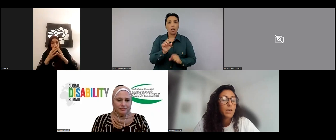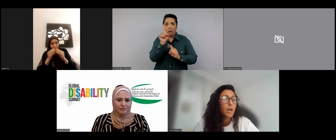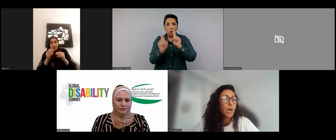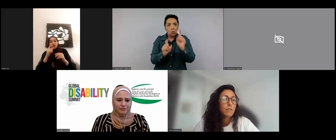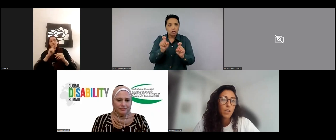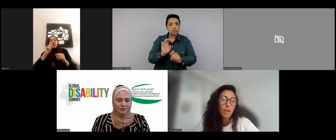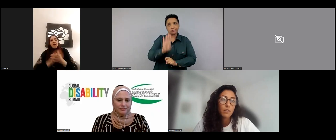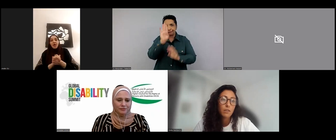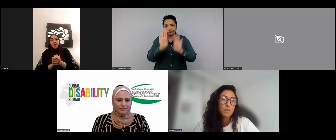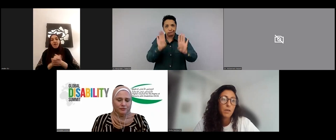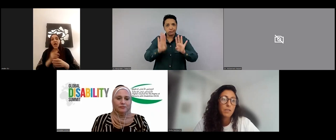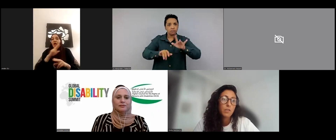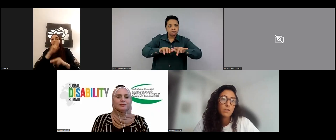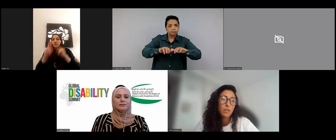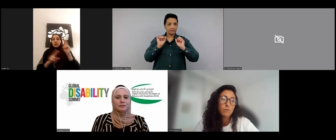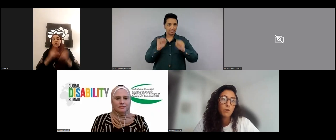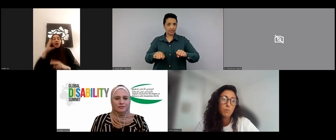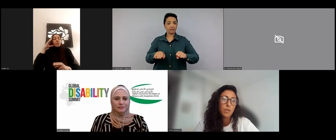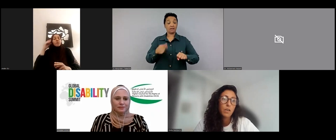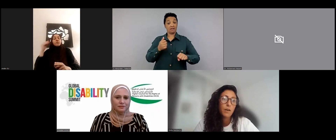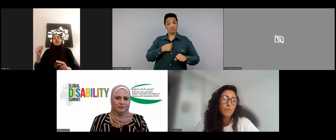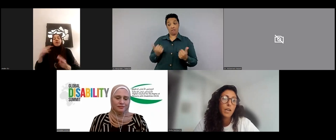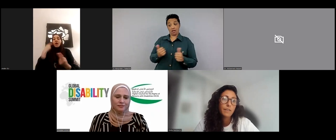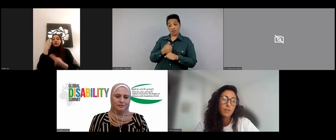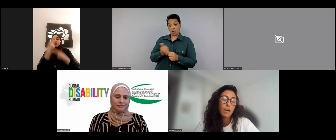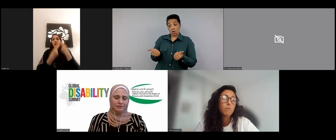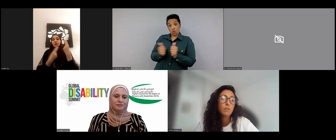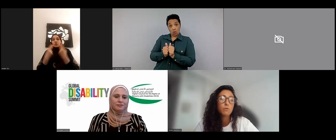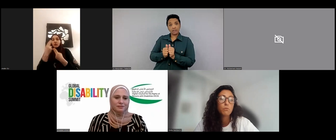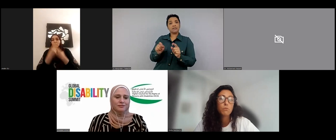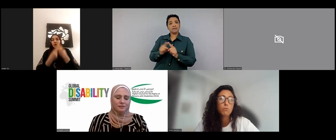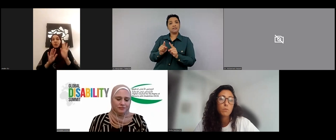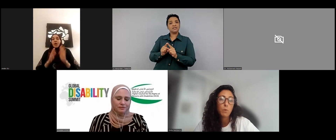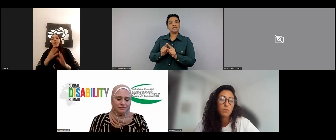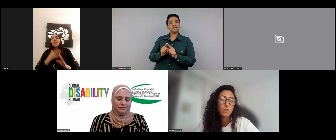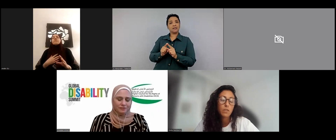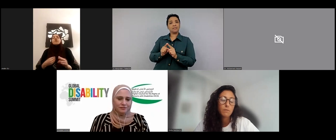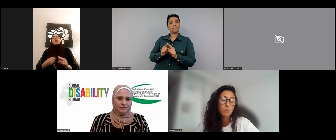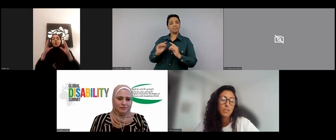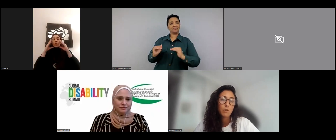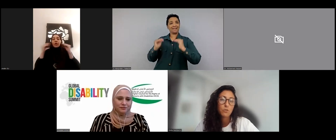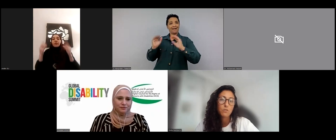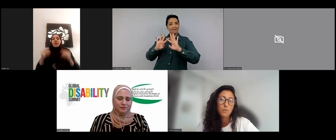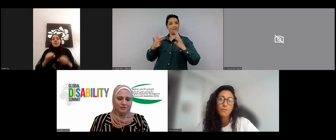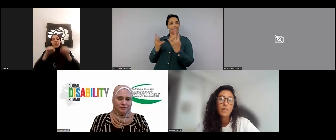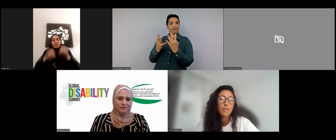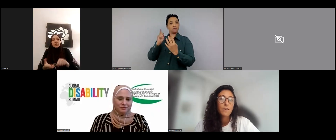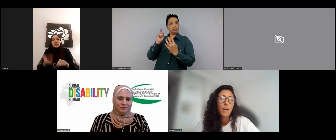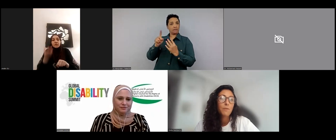happy together with my colleagues from the Higher Council to respond to any